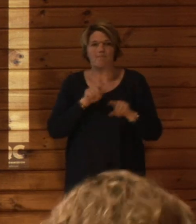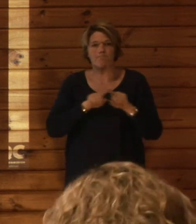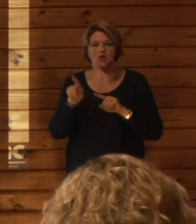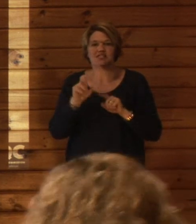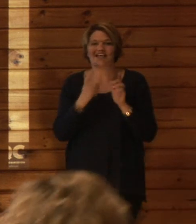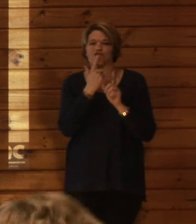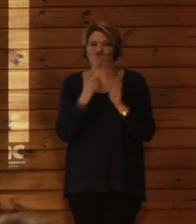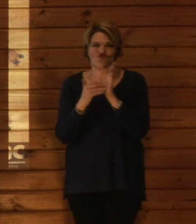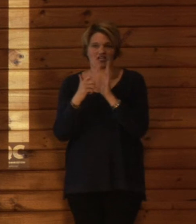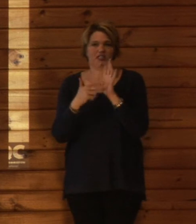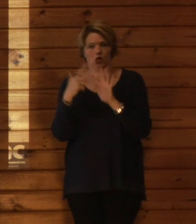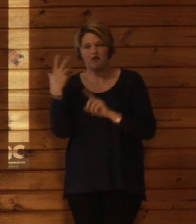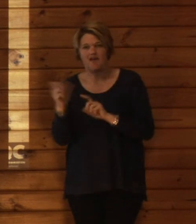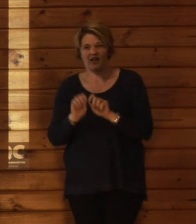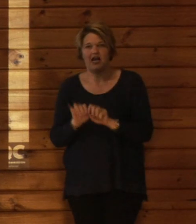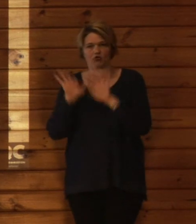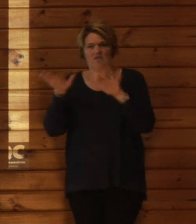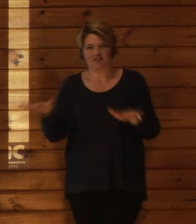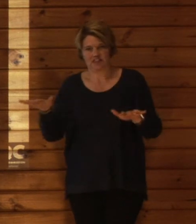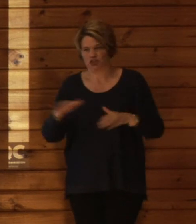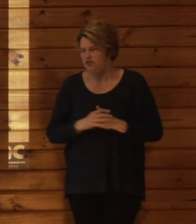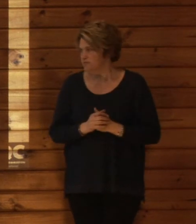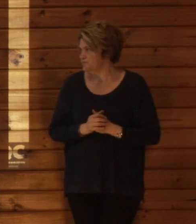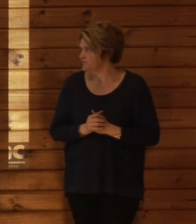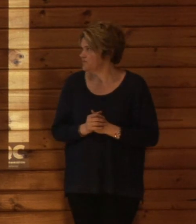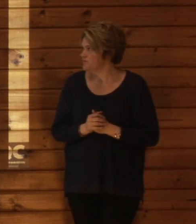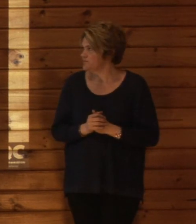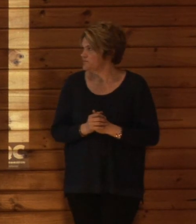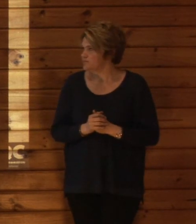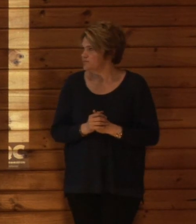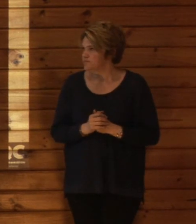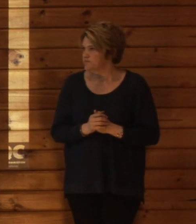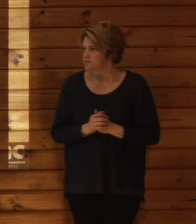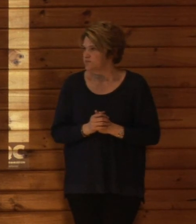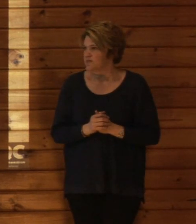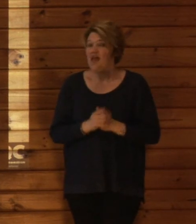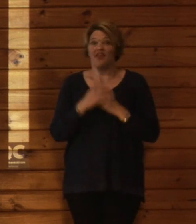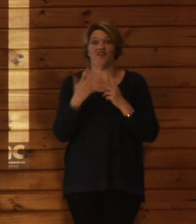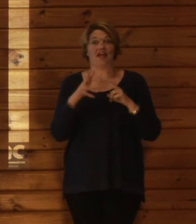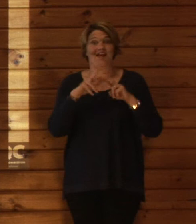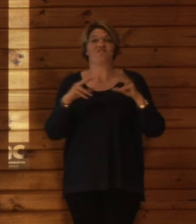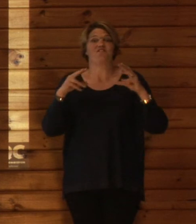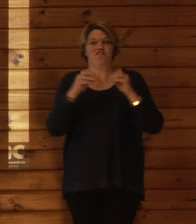most vulnerable areas. If we go to February, the next slide, we can see now we've got,